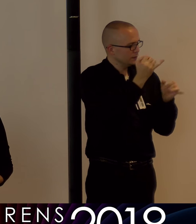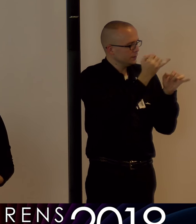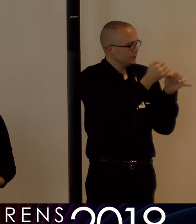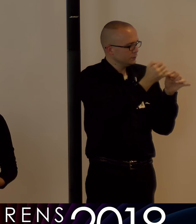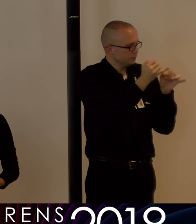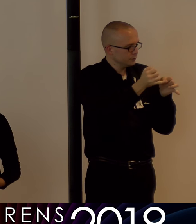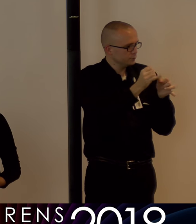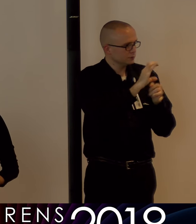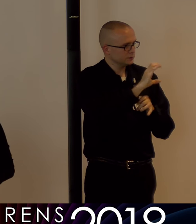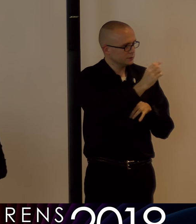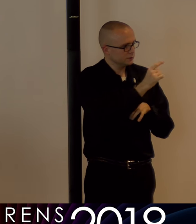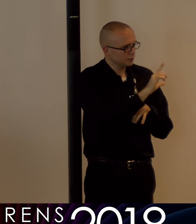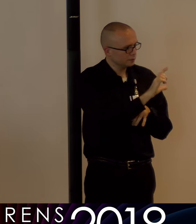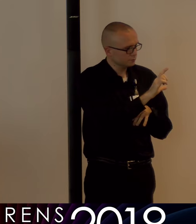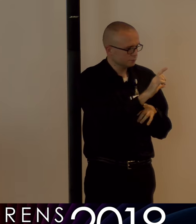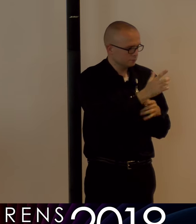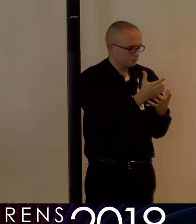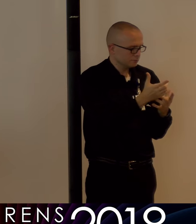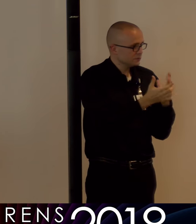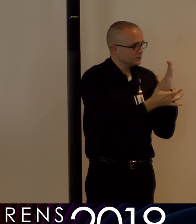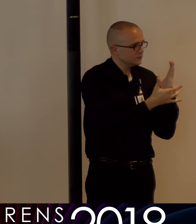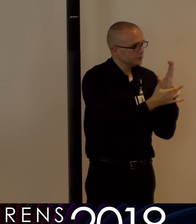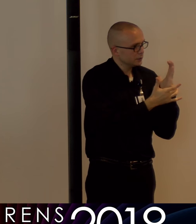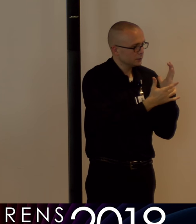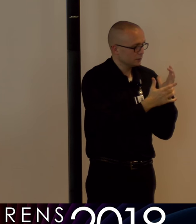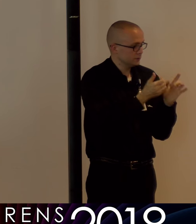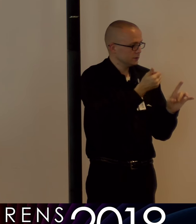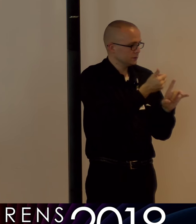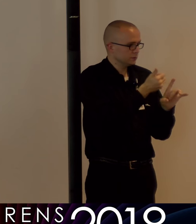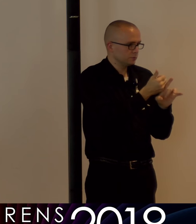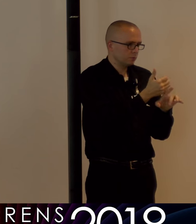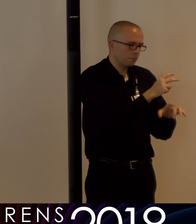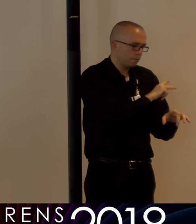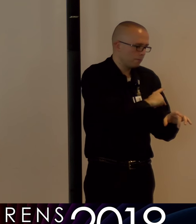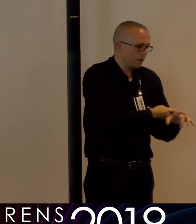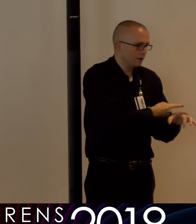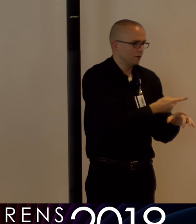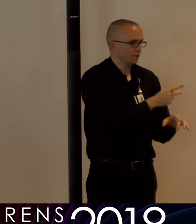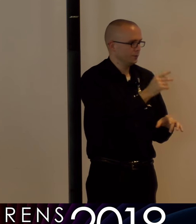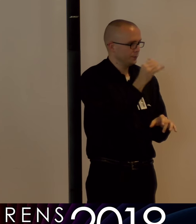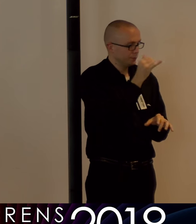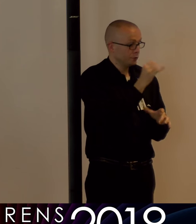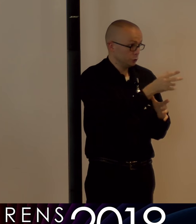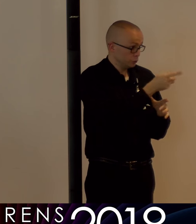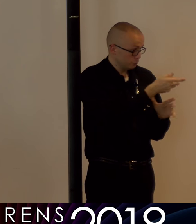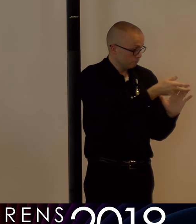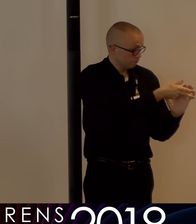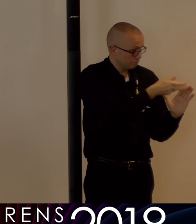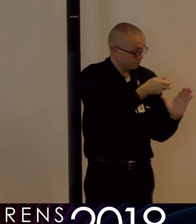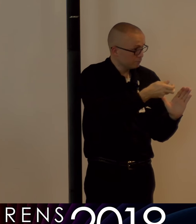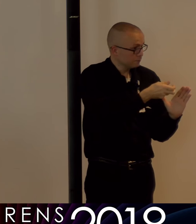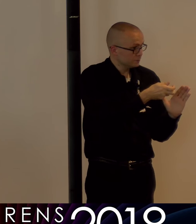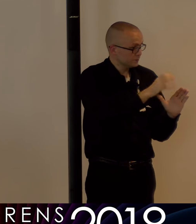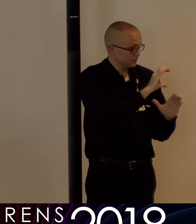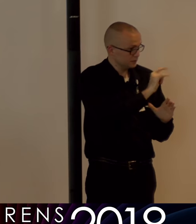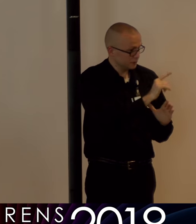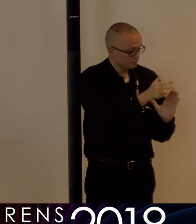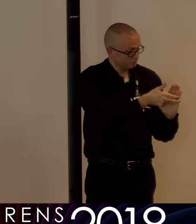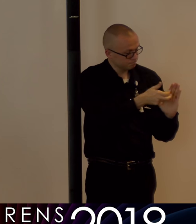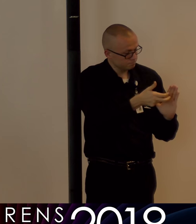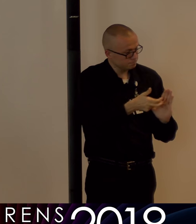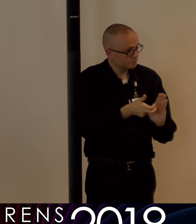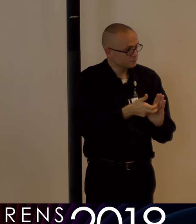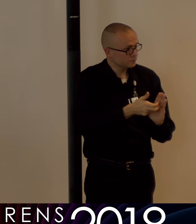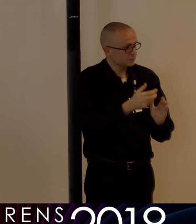cells? Okay? The technologies are becoming so powerful now that you can extract individual cells